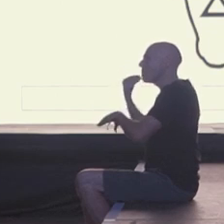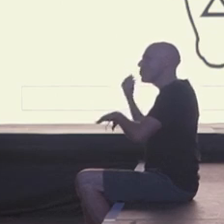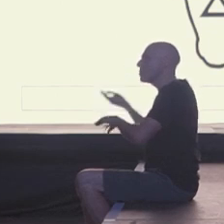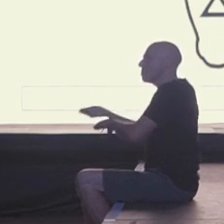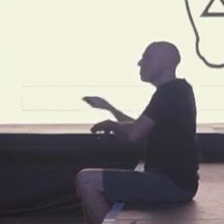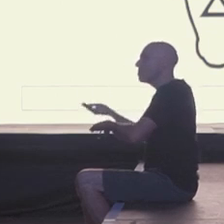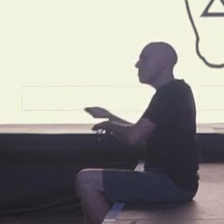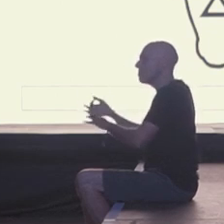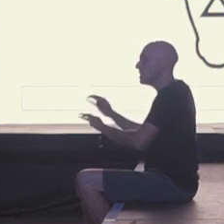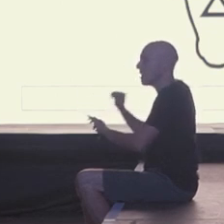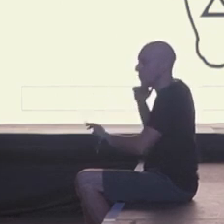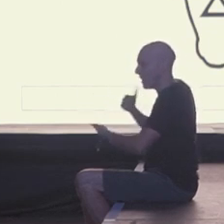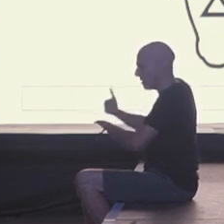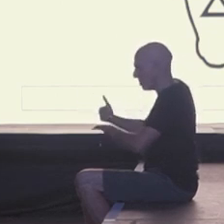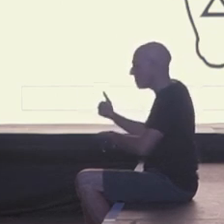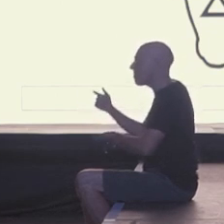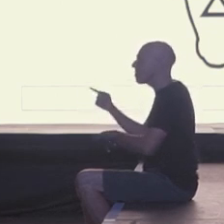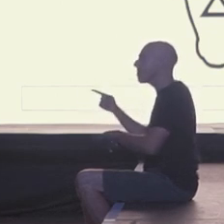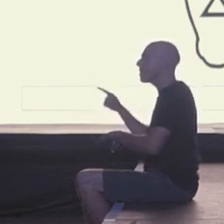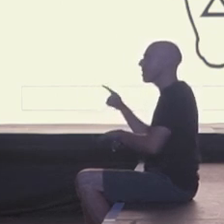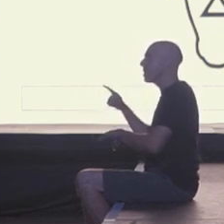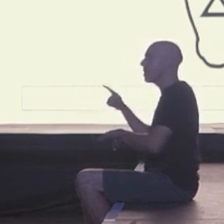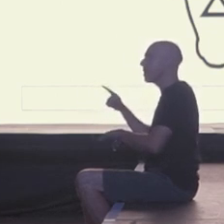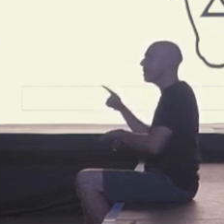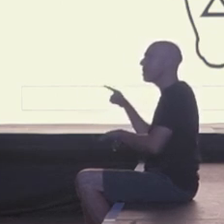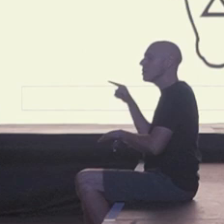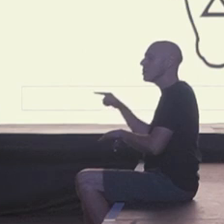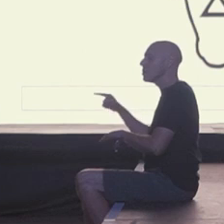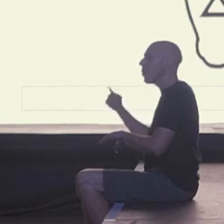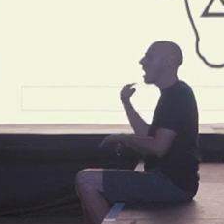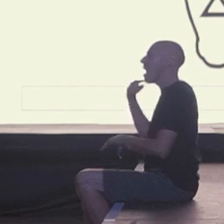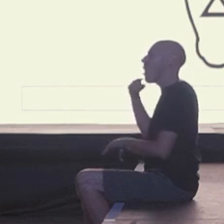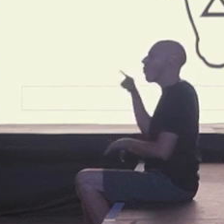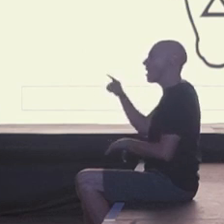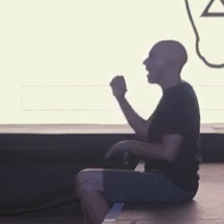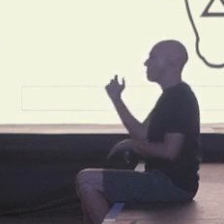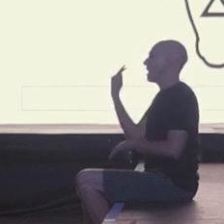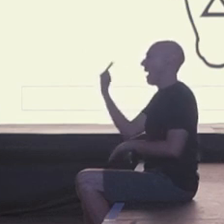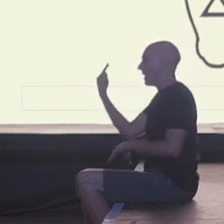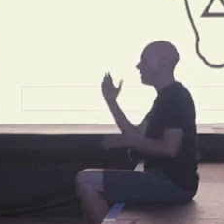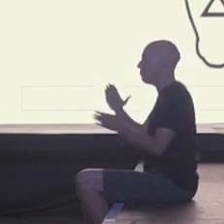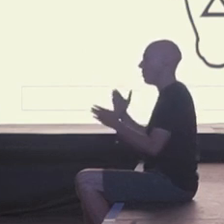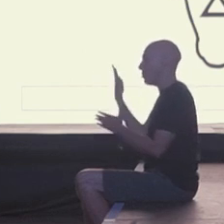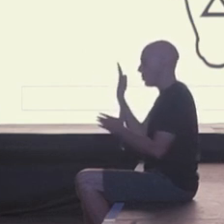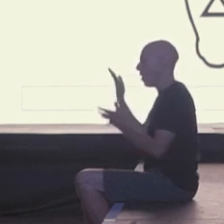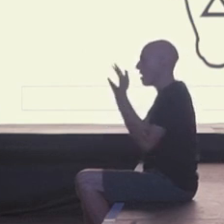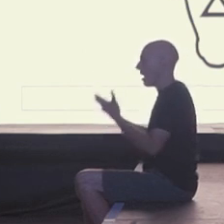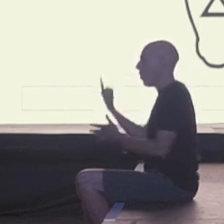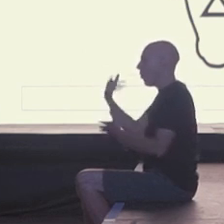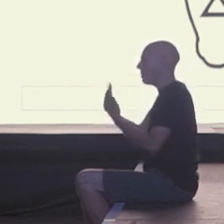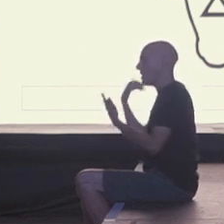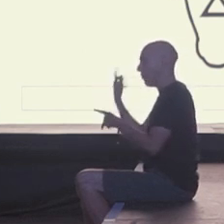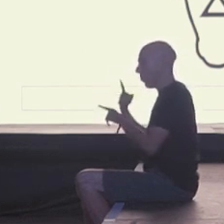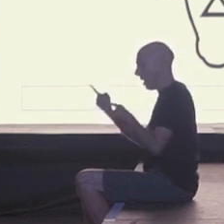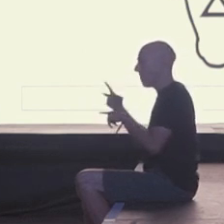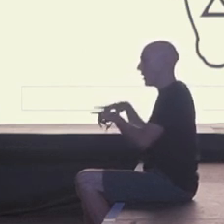got one vegetarian or plant-based day per week in 180 primary schools, thanks to the work of ProVeg. So big up ProVeg.